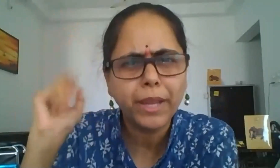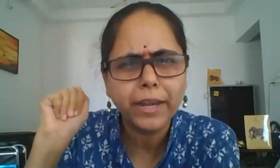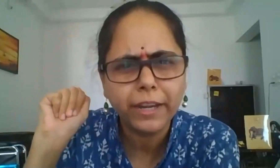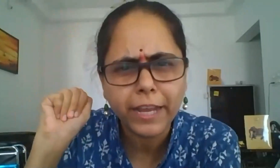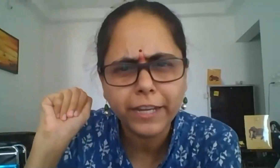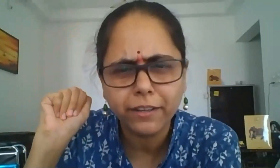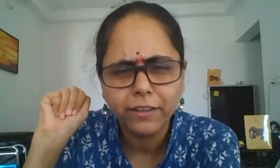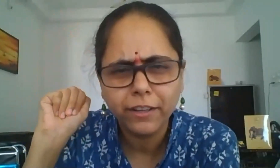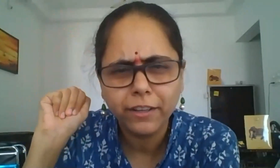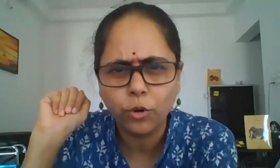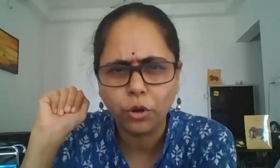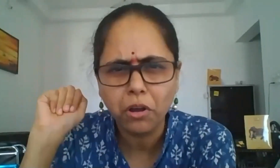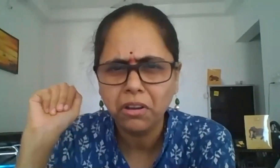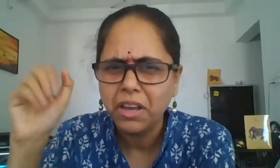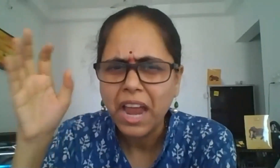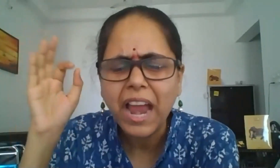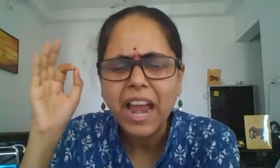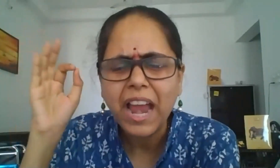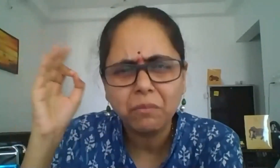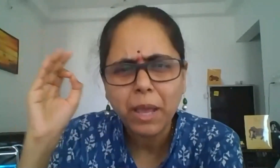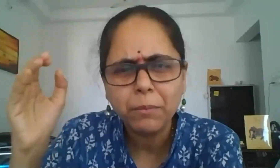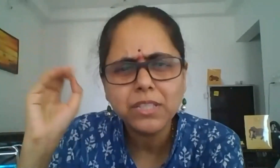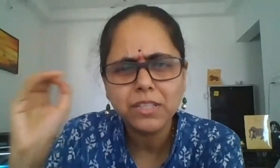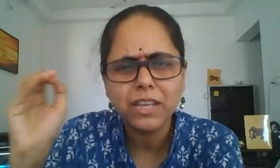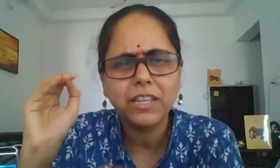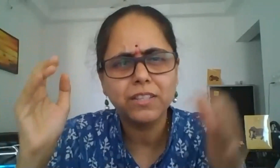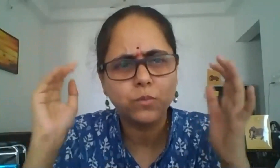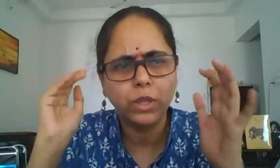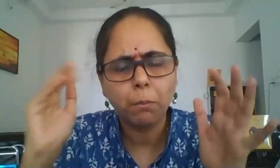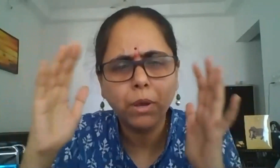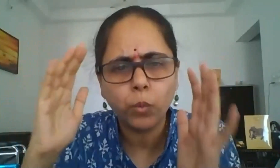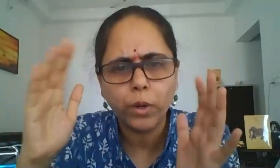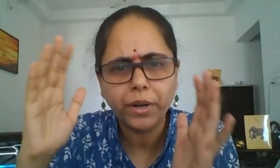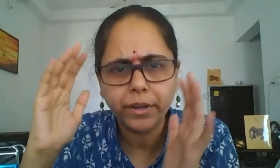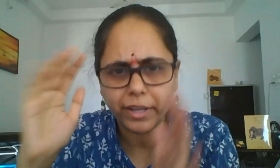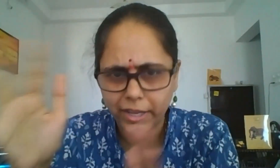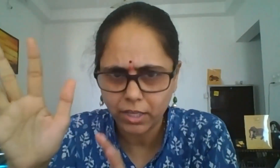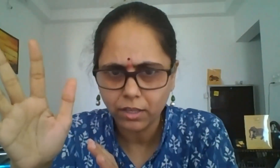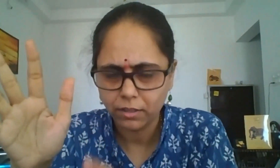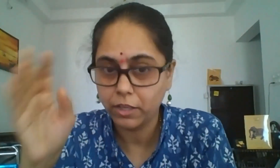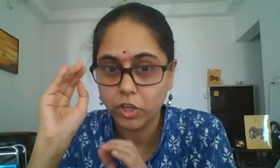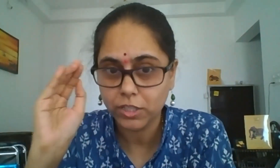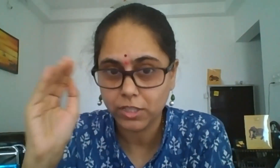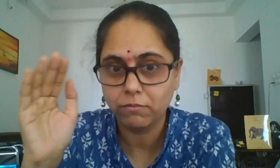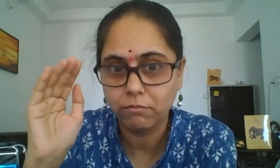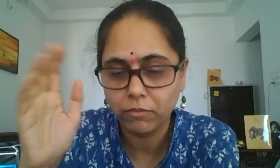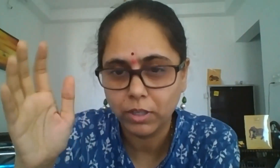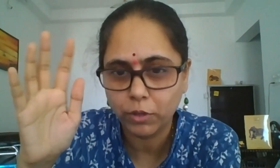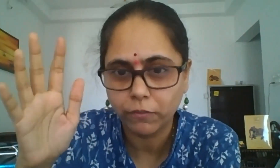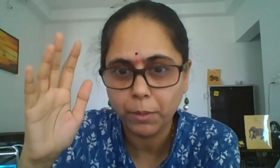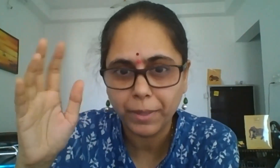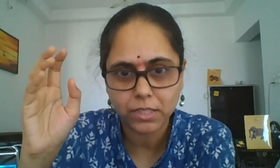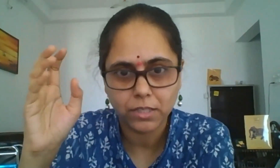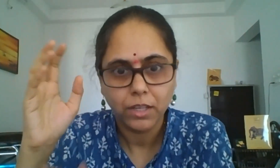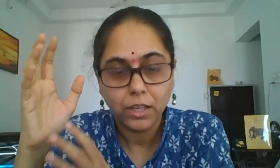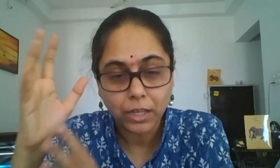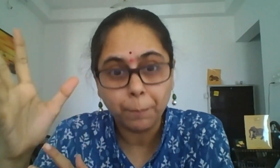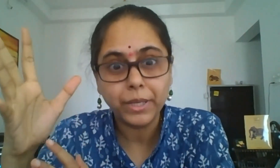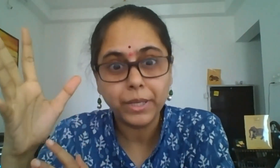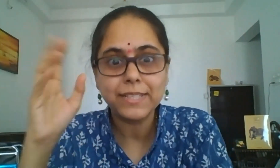at night 10 o'clock, and I must say he is number one techie. He works in one of the best companies